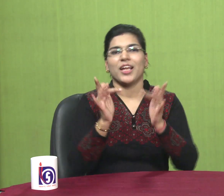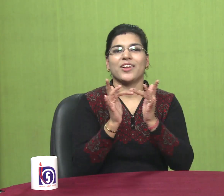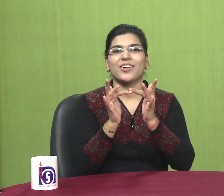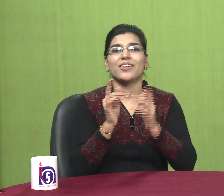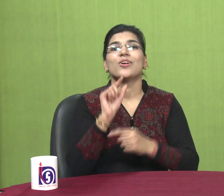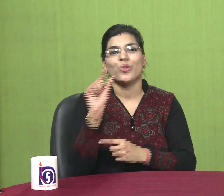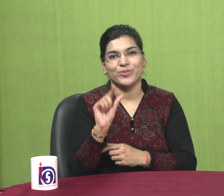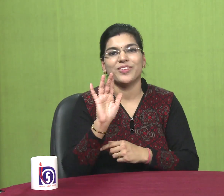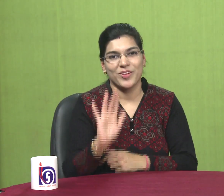company.